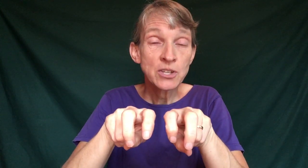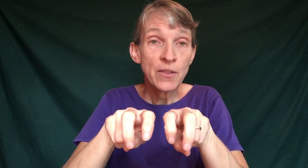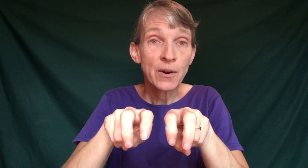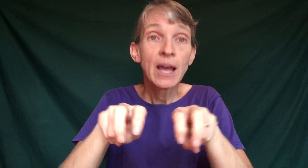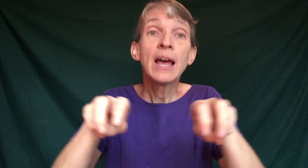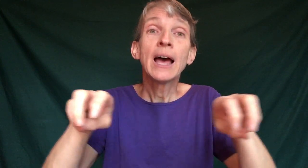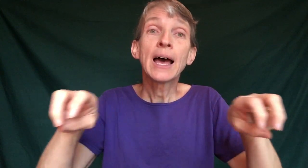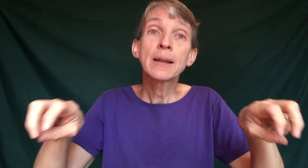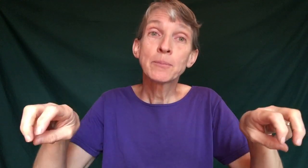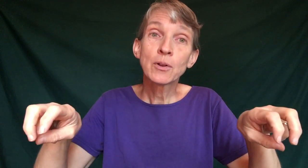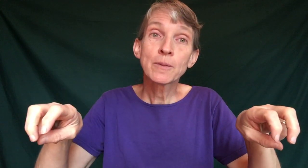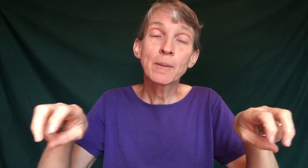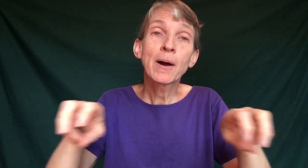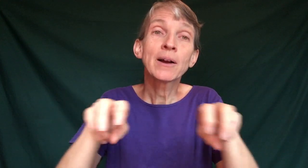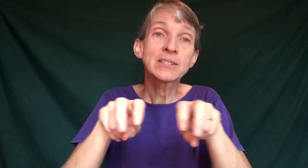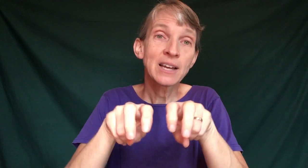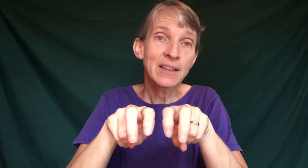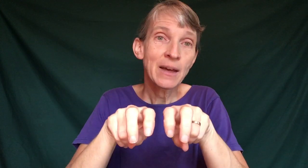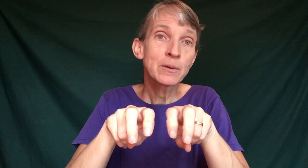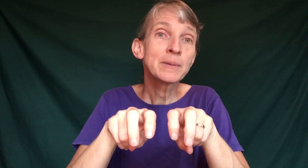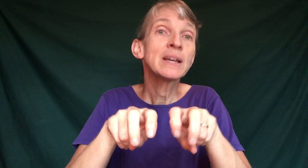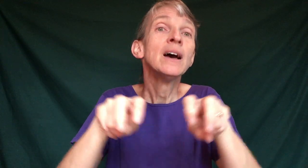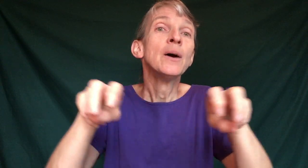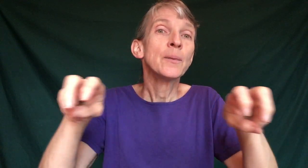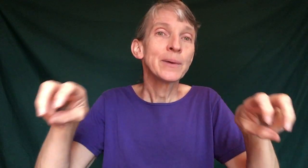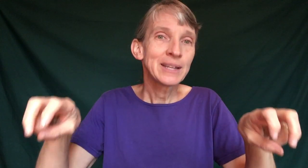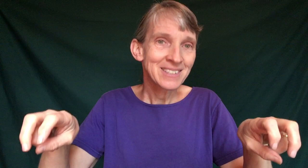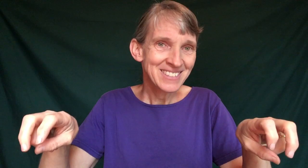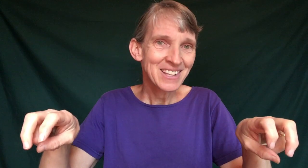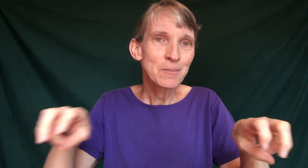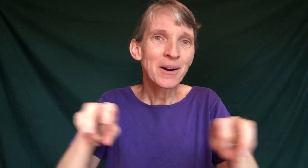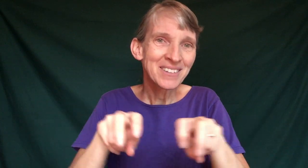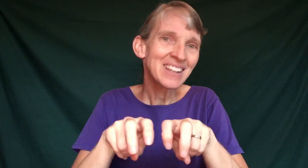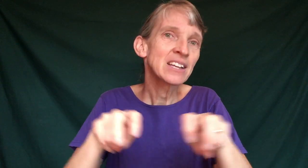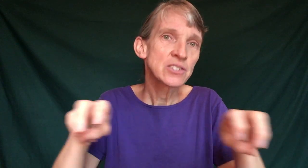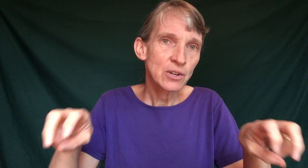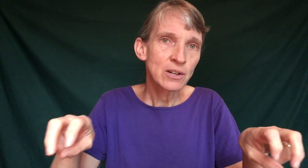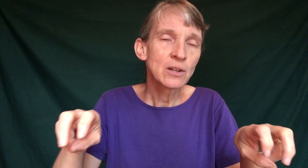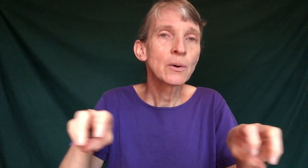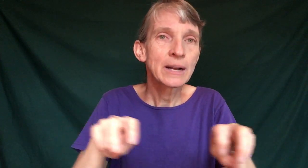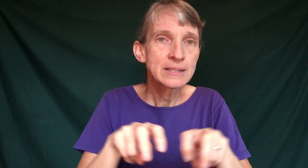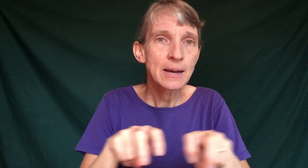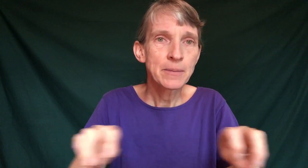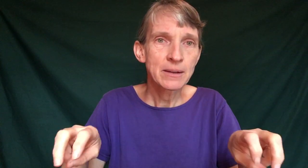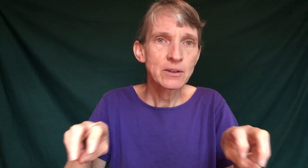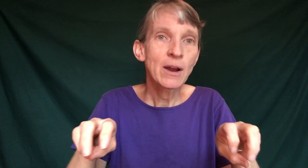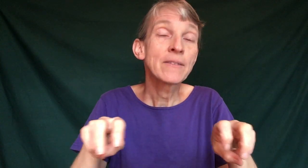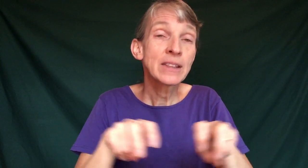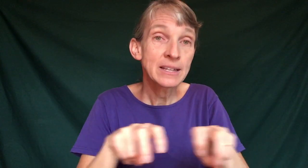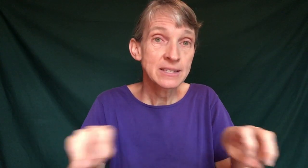other and pull them apart, and that would be we need to sit apart, like in circle, or anytime that you're having that